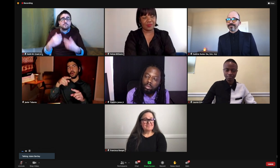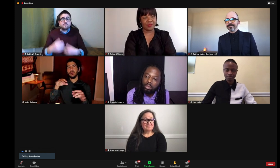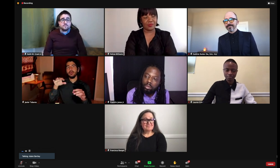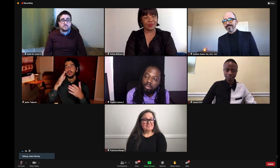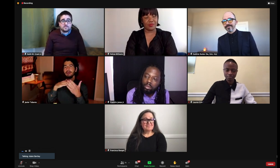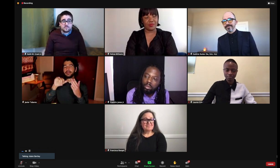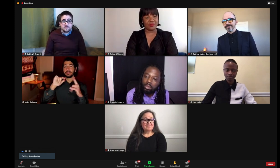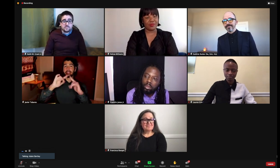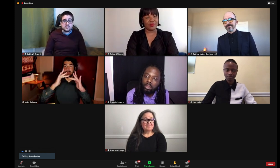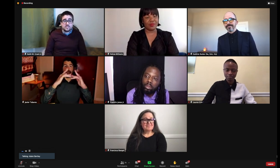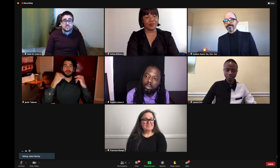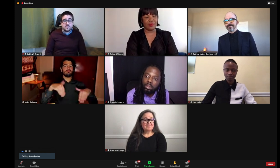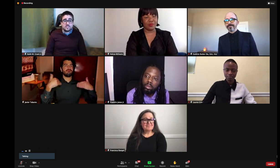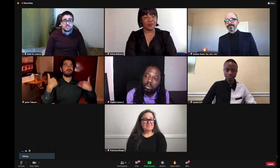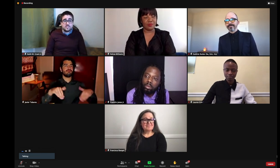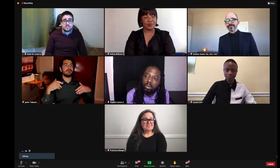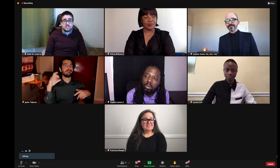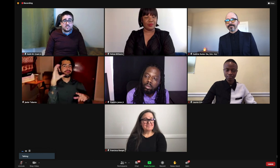here.